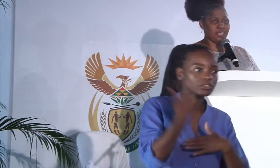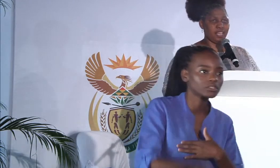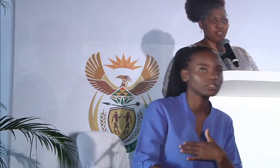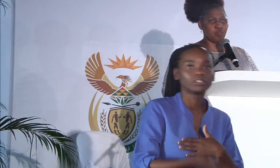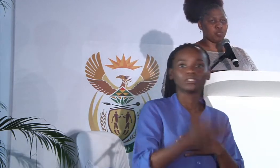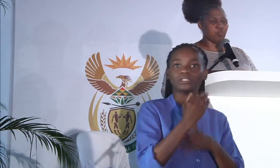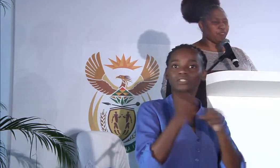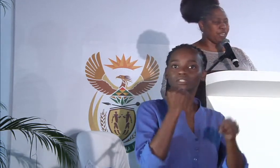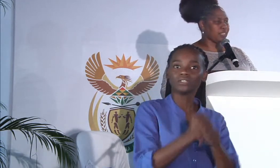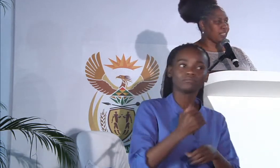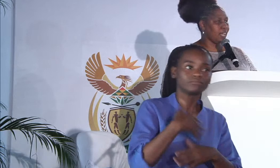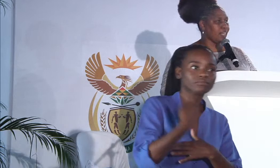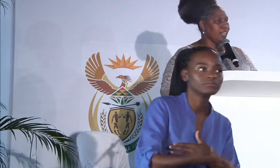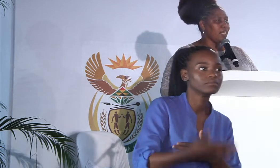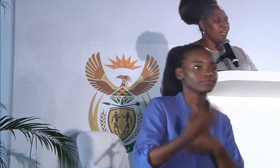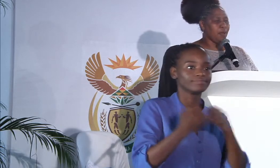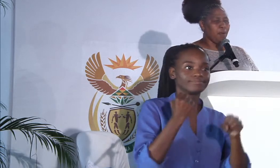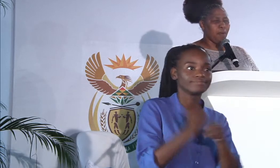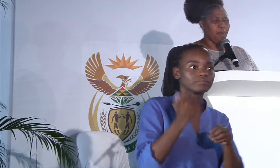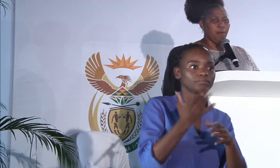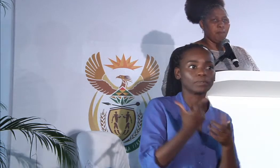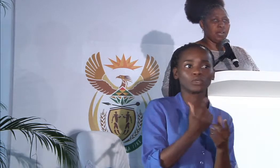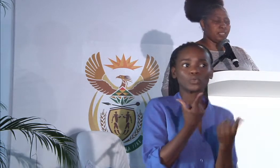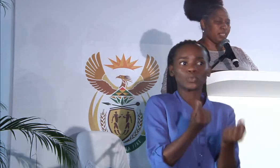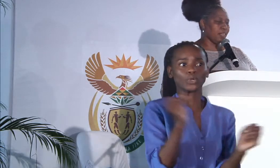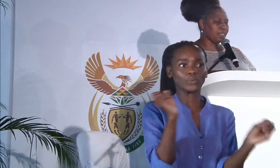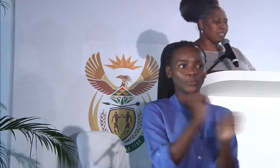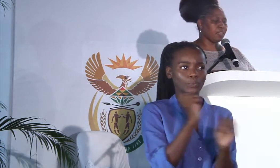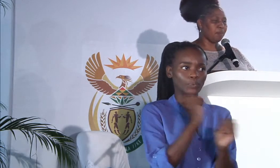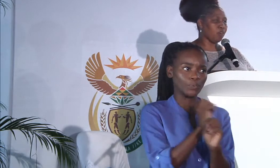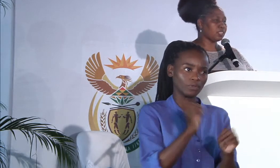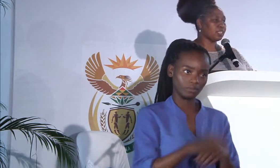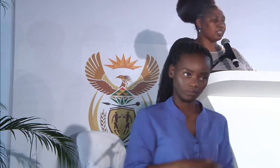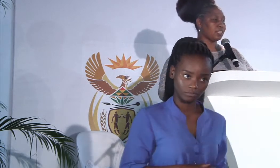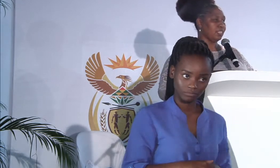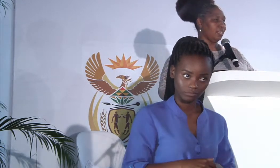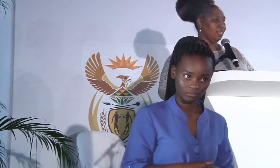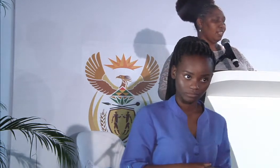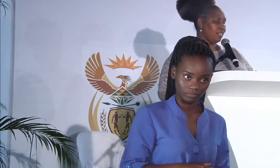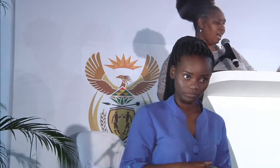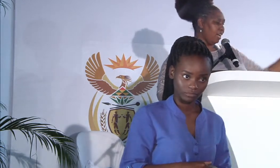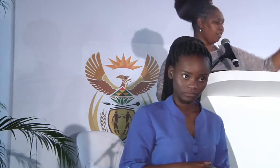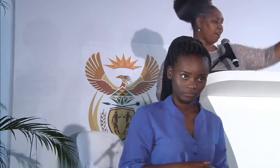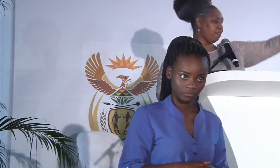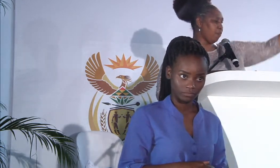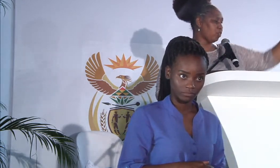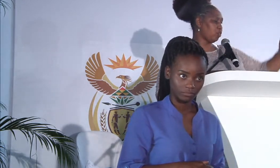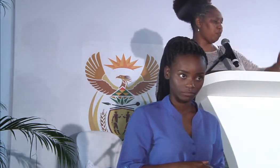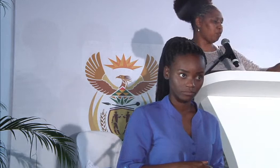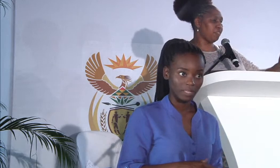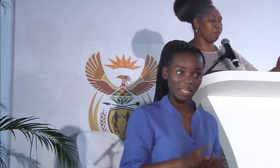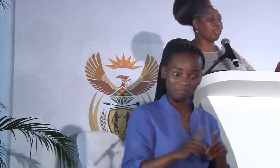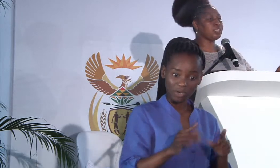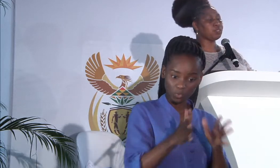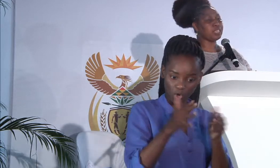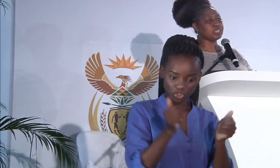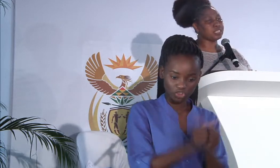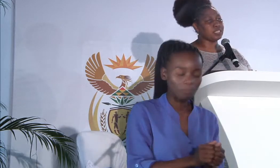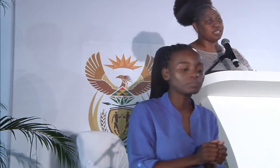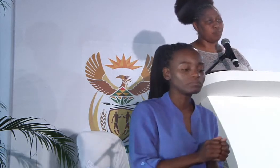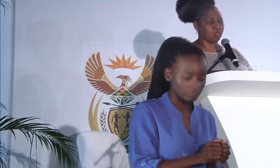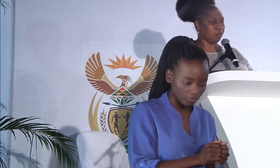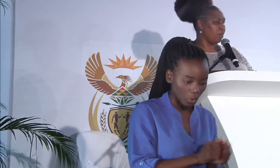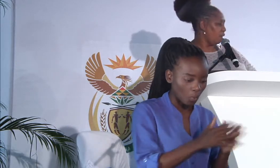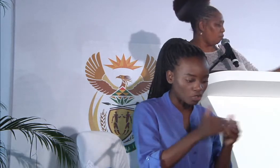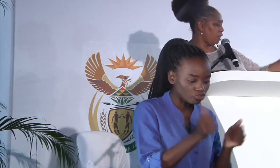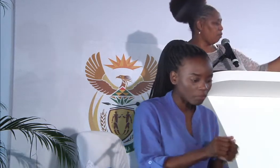the HOD of KZN. Mara, she can tick the boxes that I had 5 workshops with them. What did you guys discuss at the